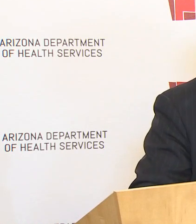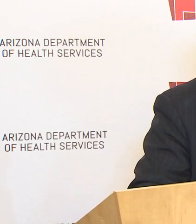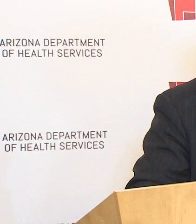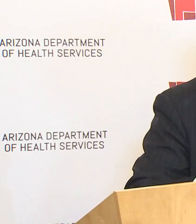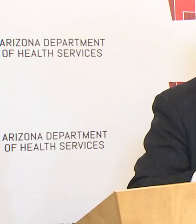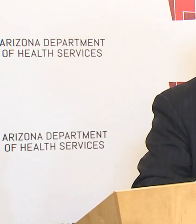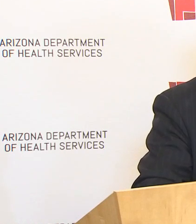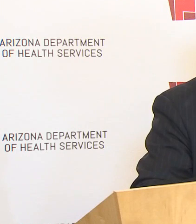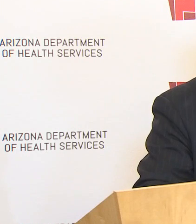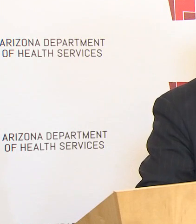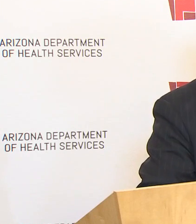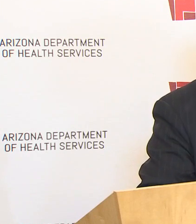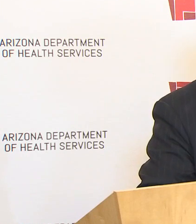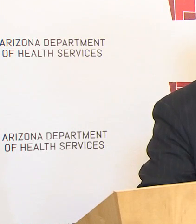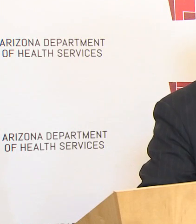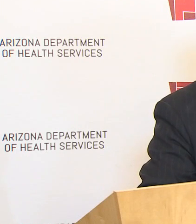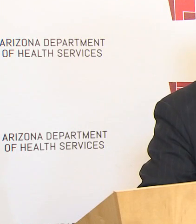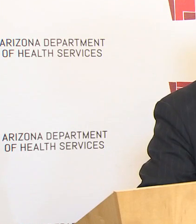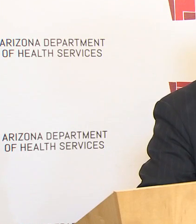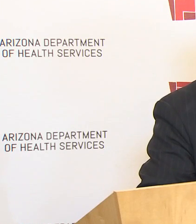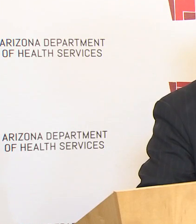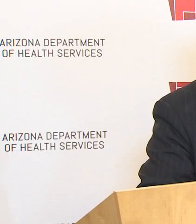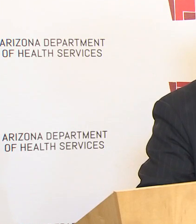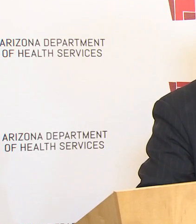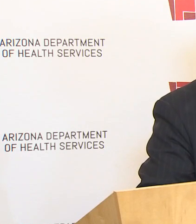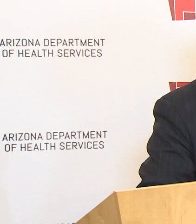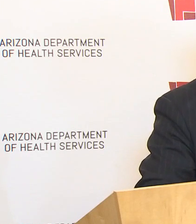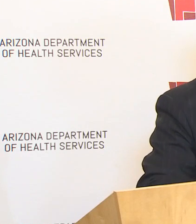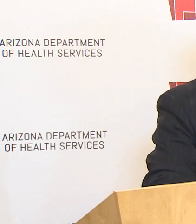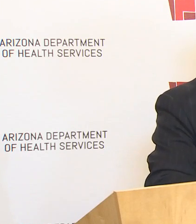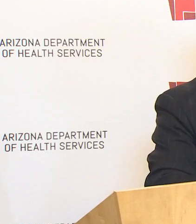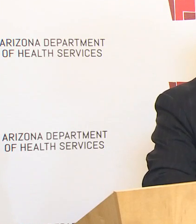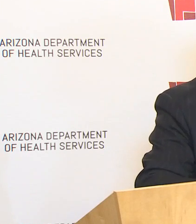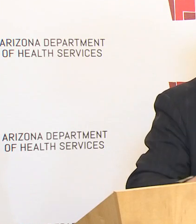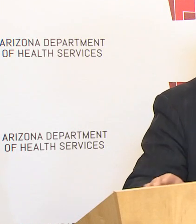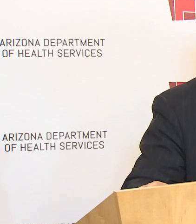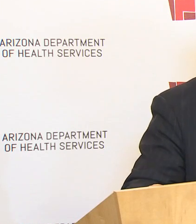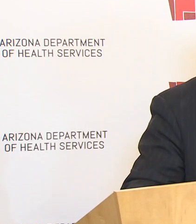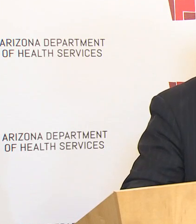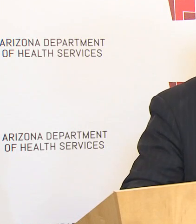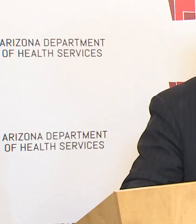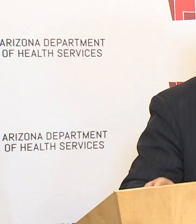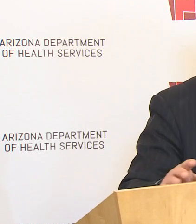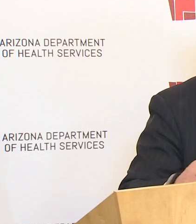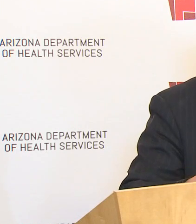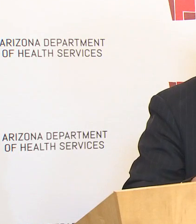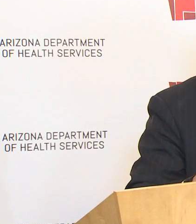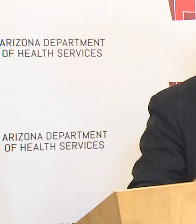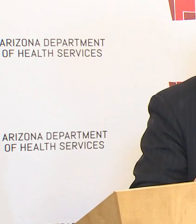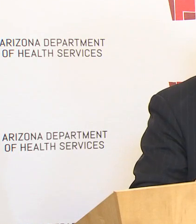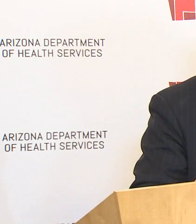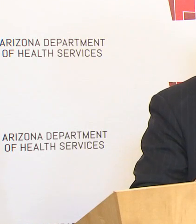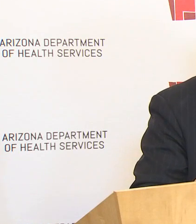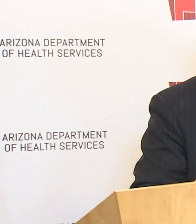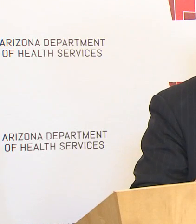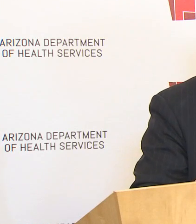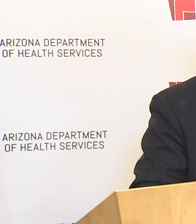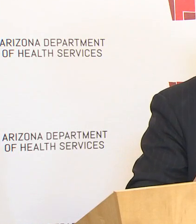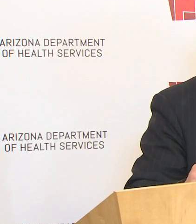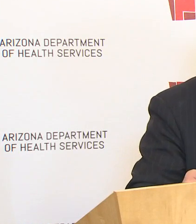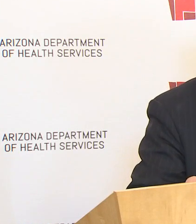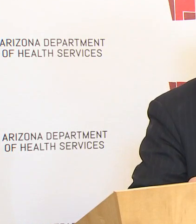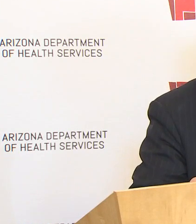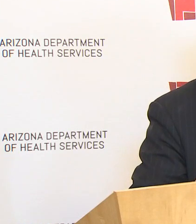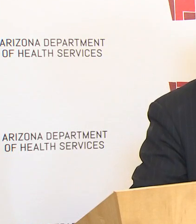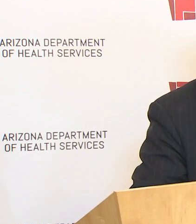prepared. I'm confident that these items that are in the consumer market will be